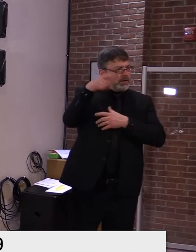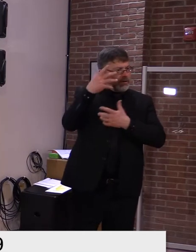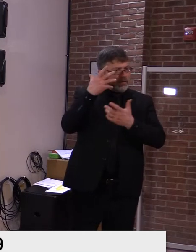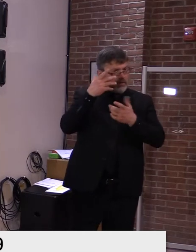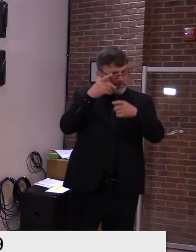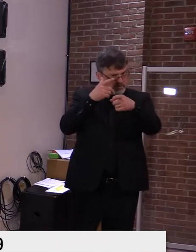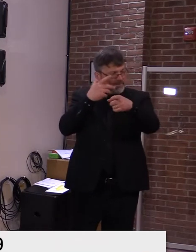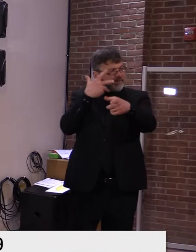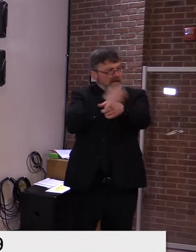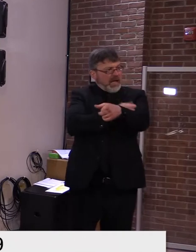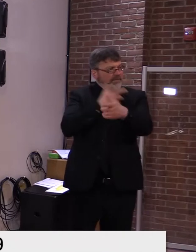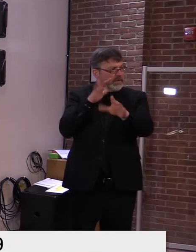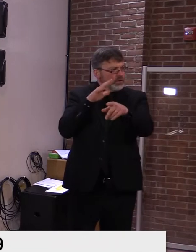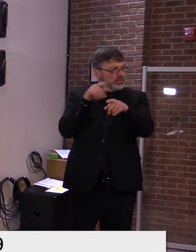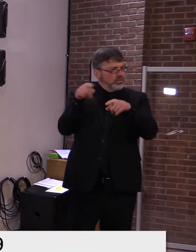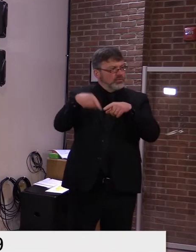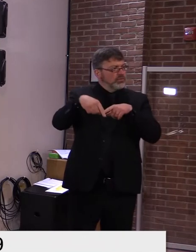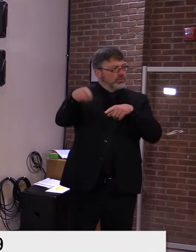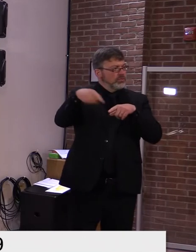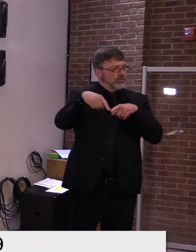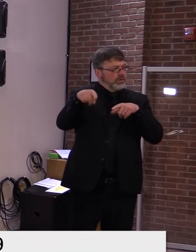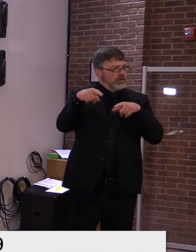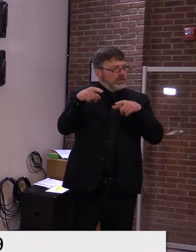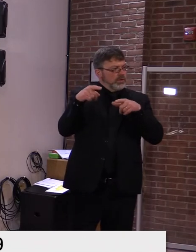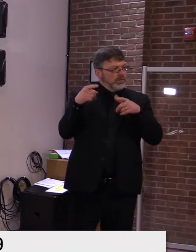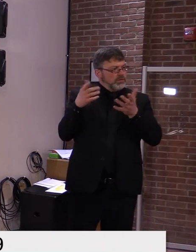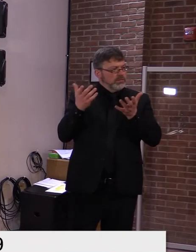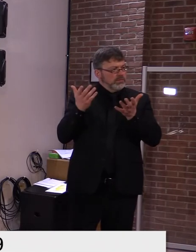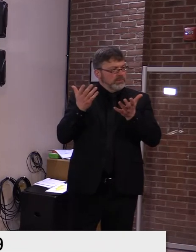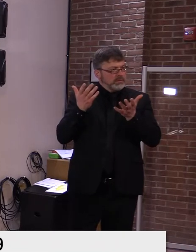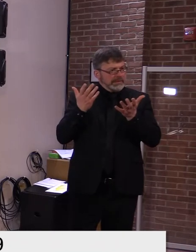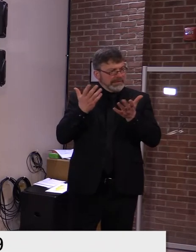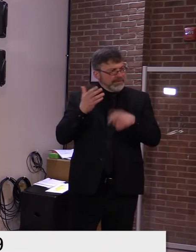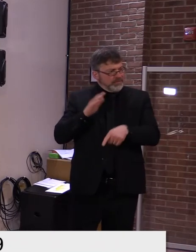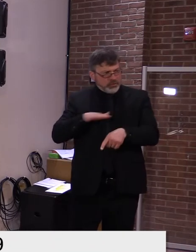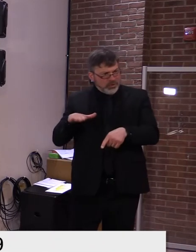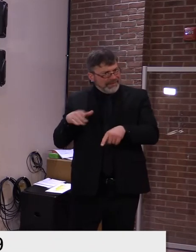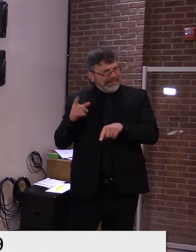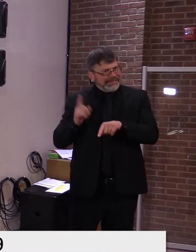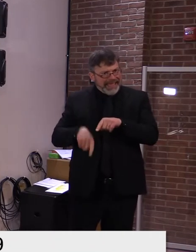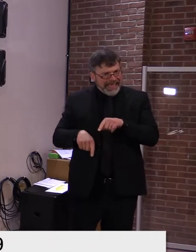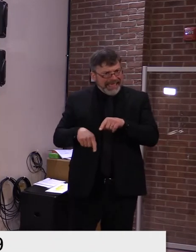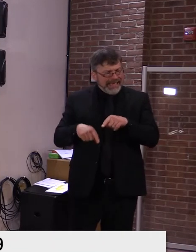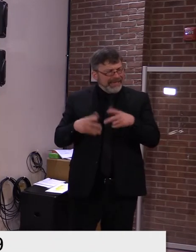of rules apply to them, or should they quarantine? I'll go to Secretary